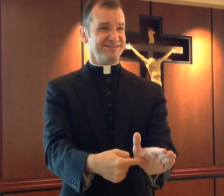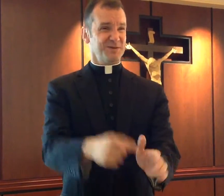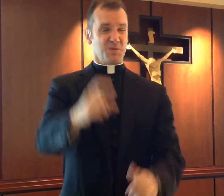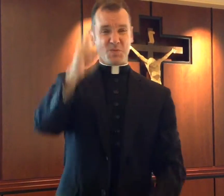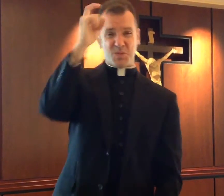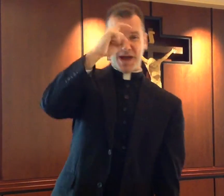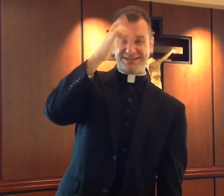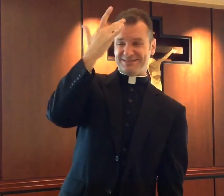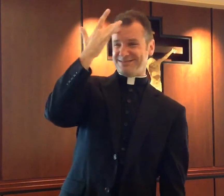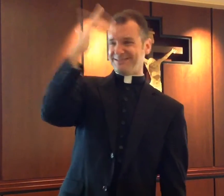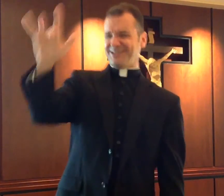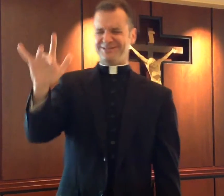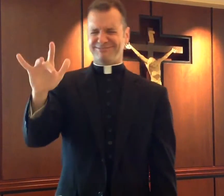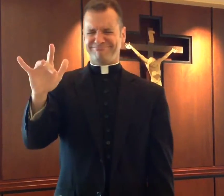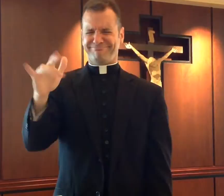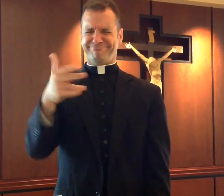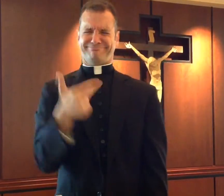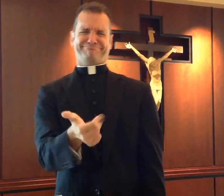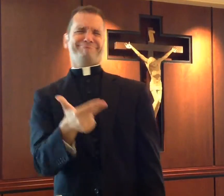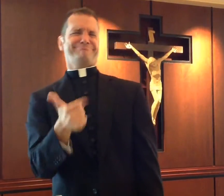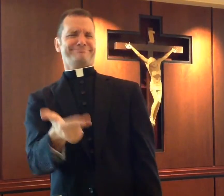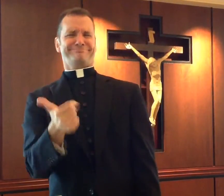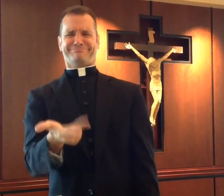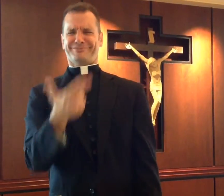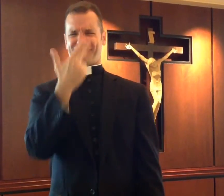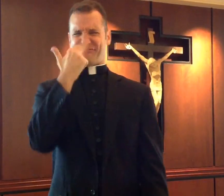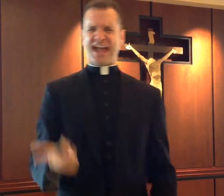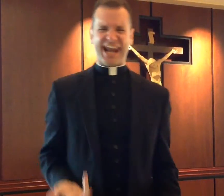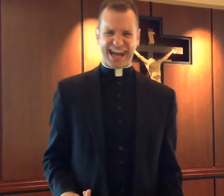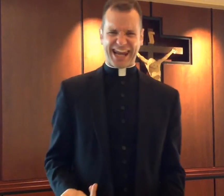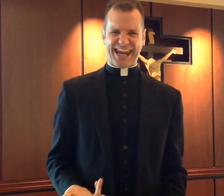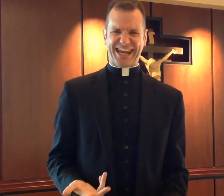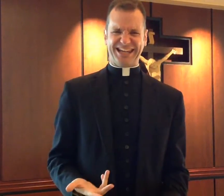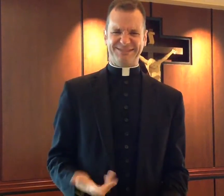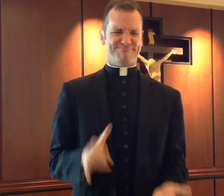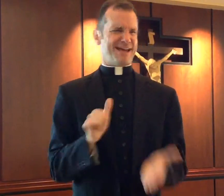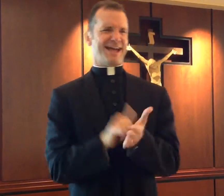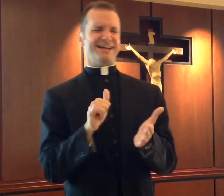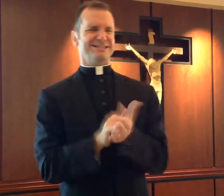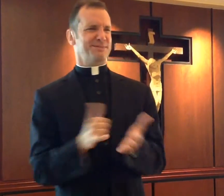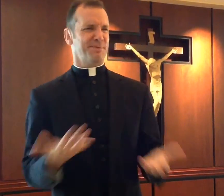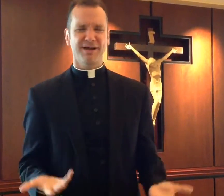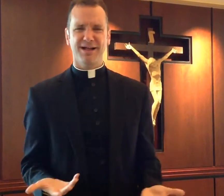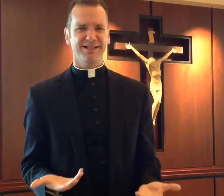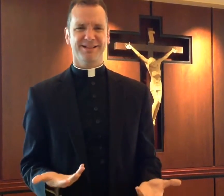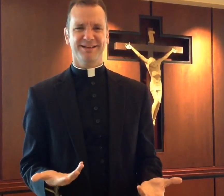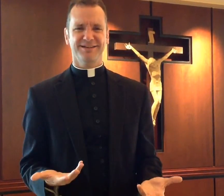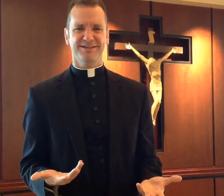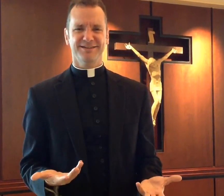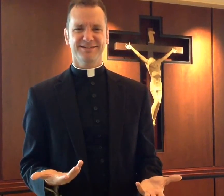we wouldn't be able to show wisdom and intelligence. Maybe we laugh at that idea, think it's funny and impossible.